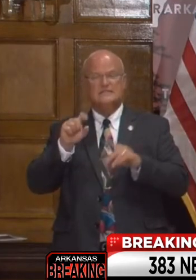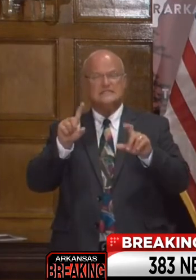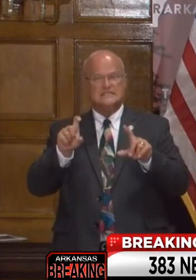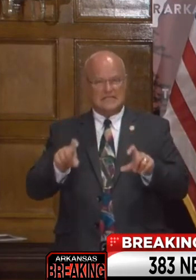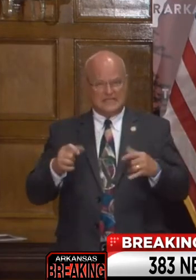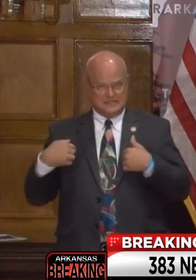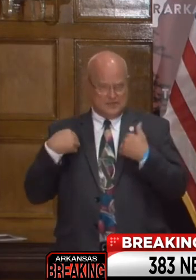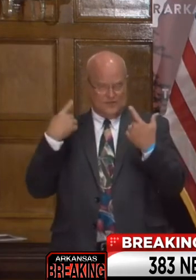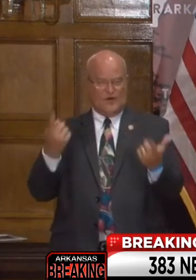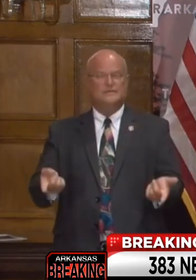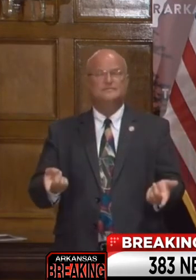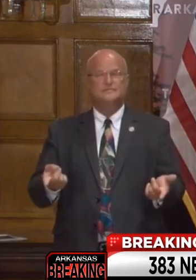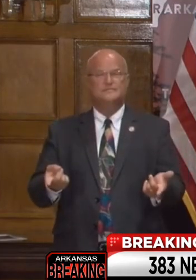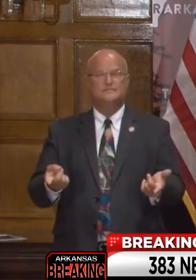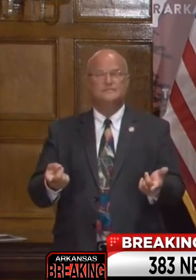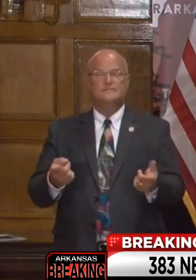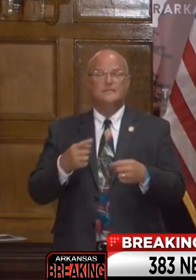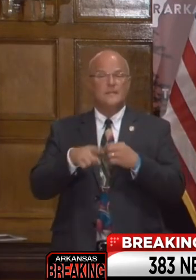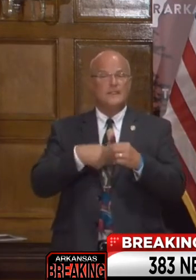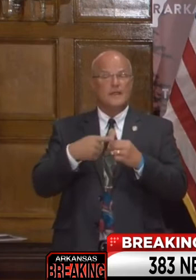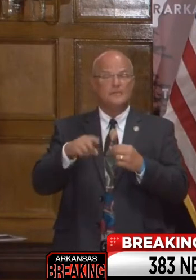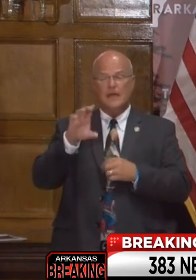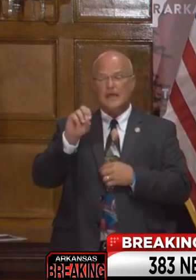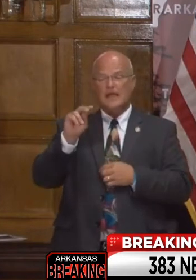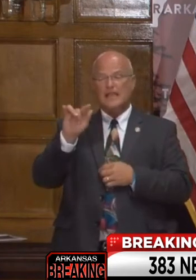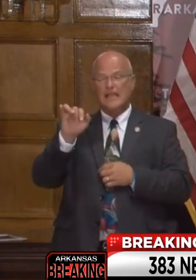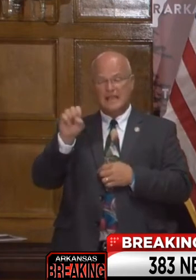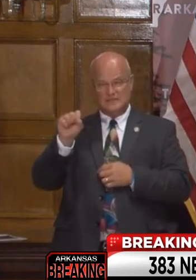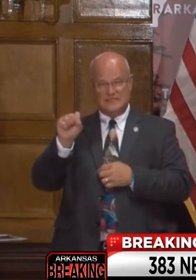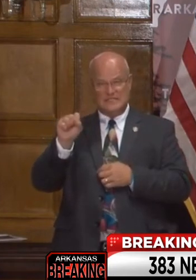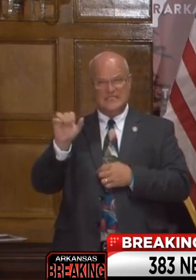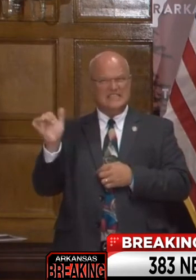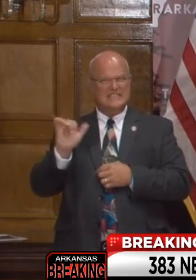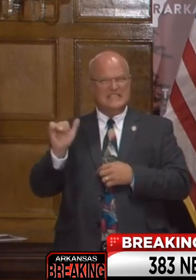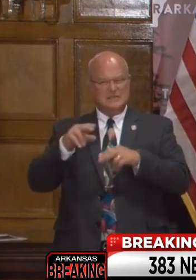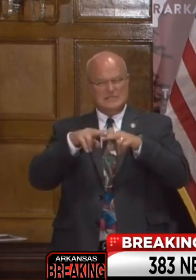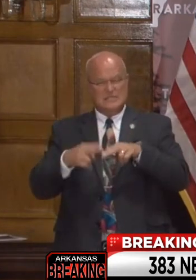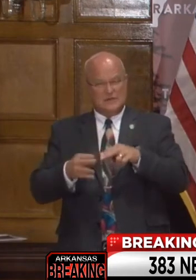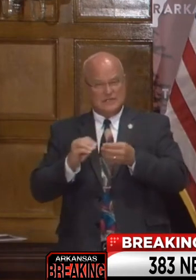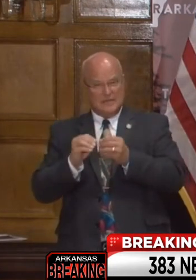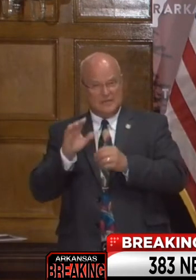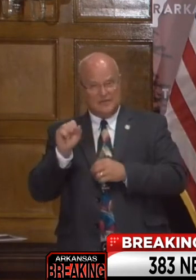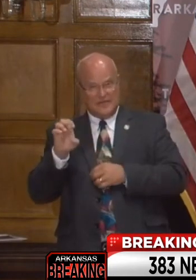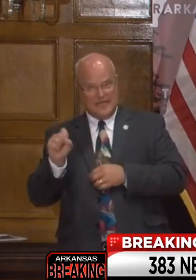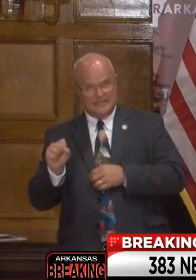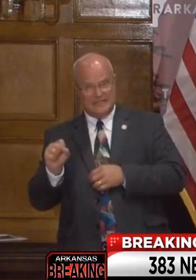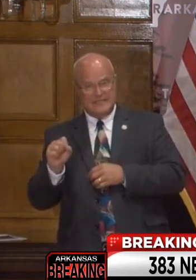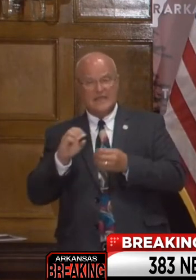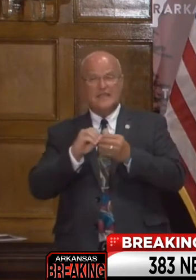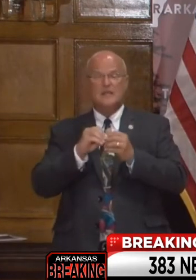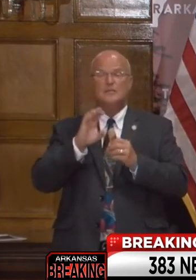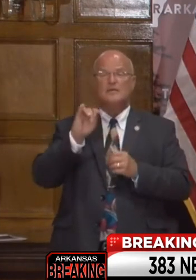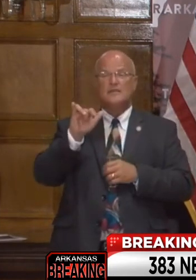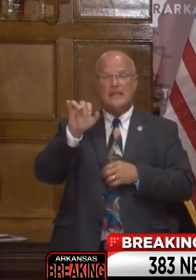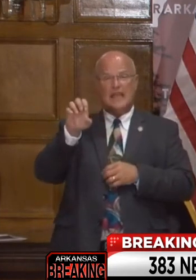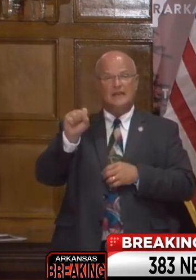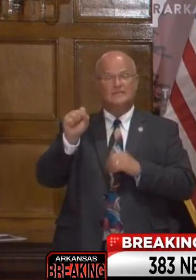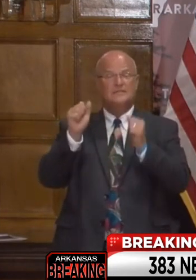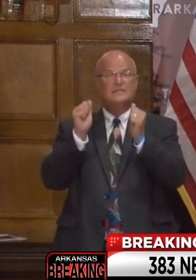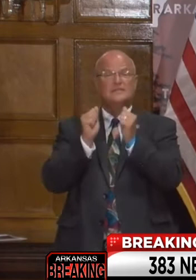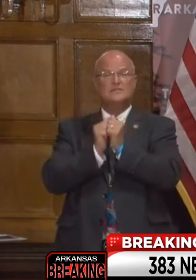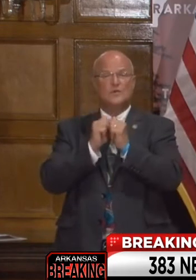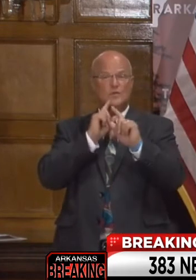specimens performed so far. With regard to counties, similar to the decrease in the number of cases, the number of counties